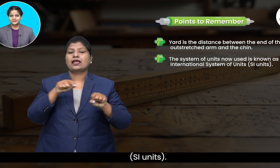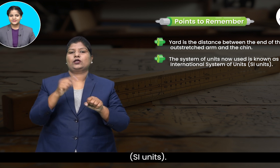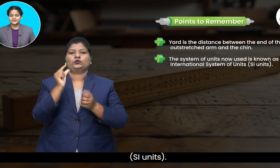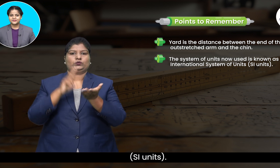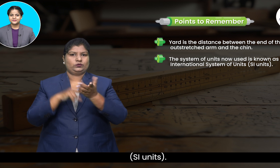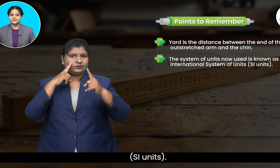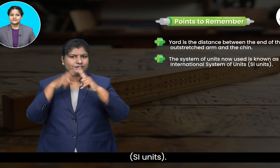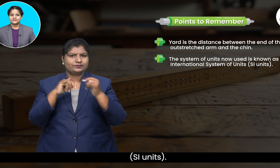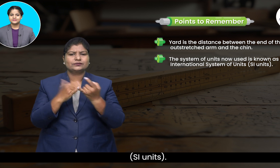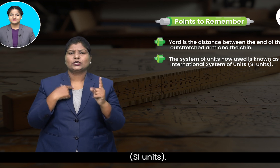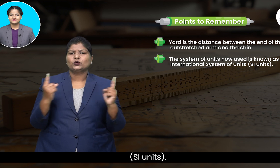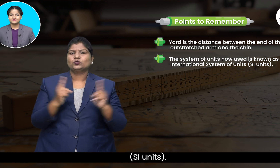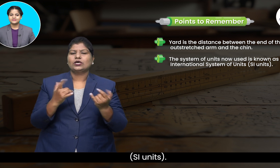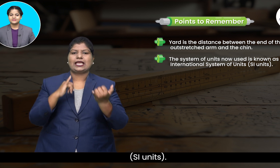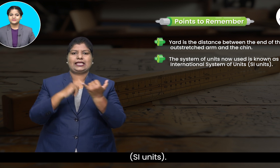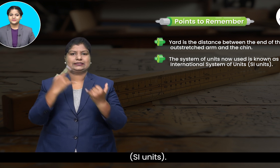units.